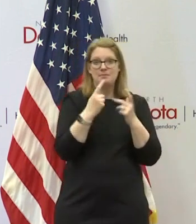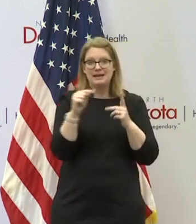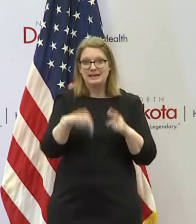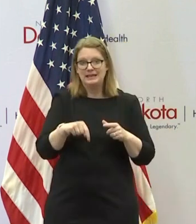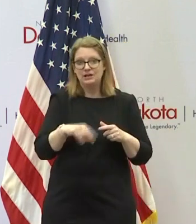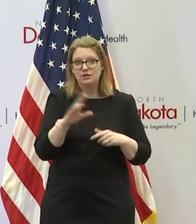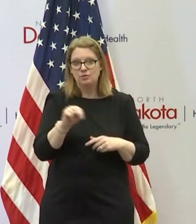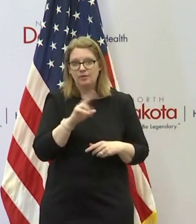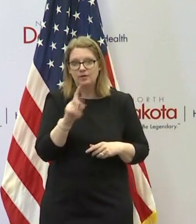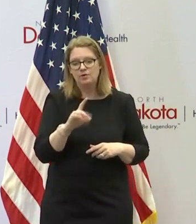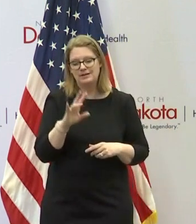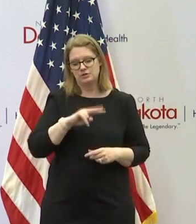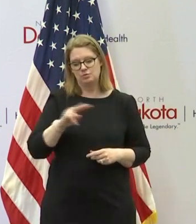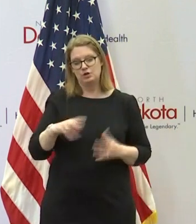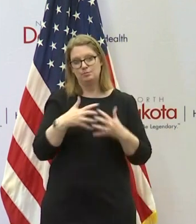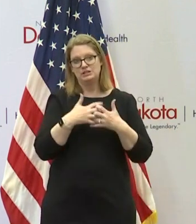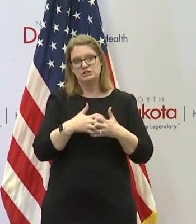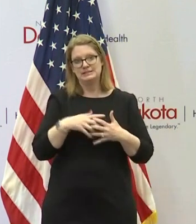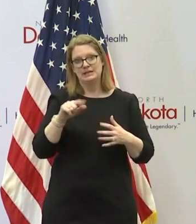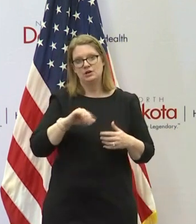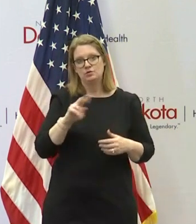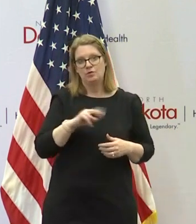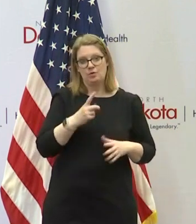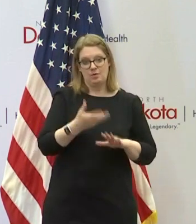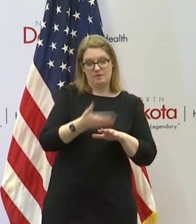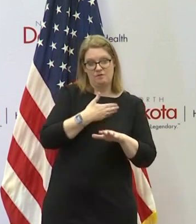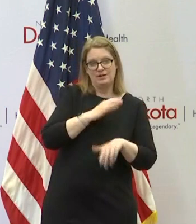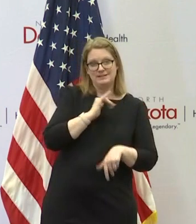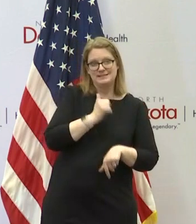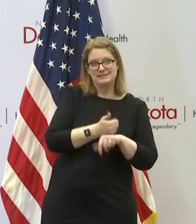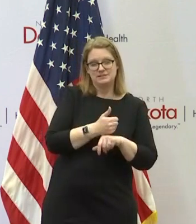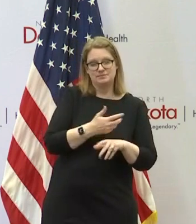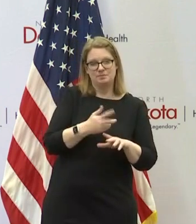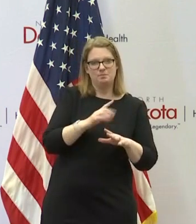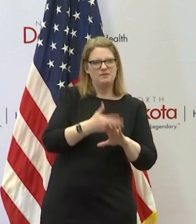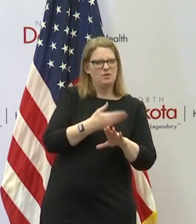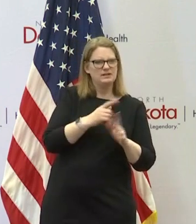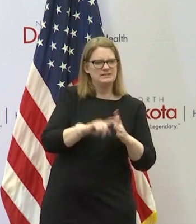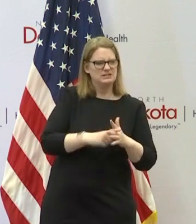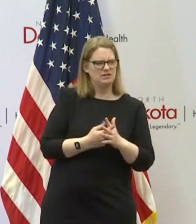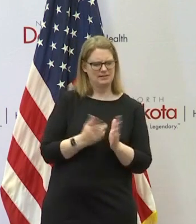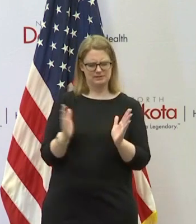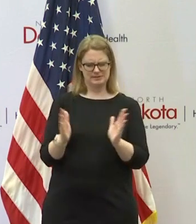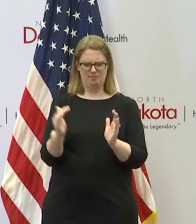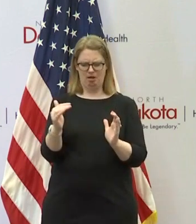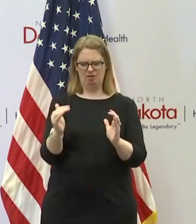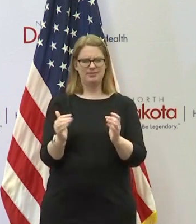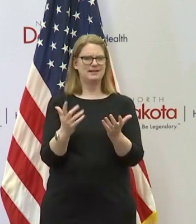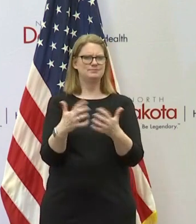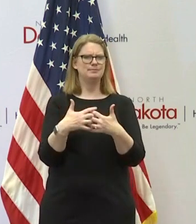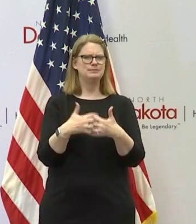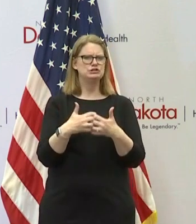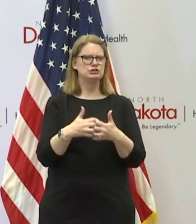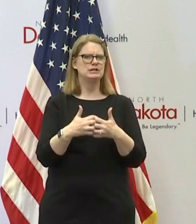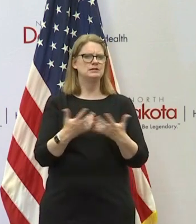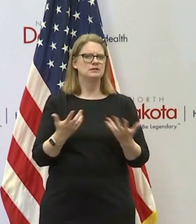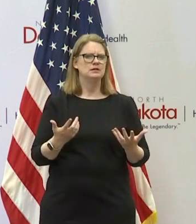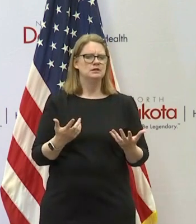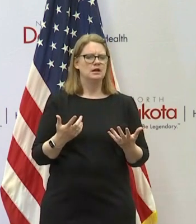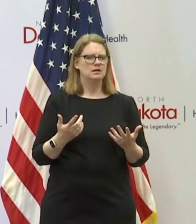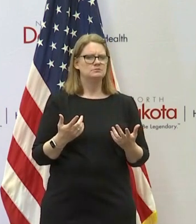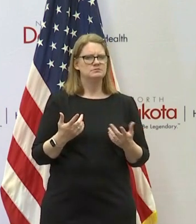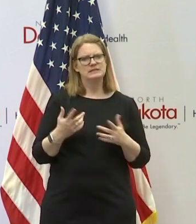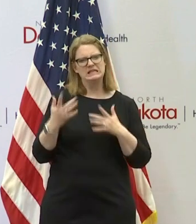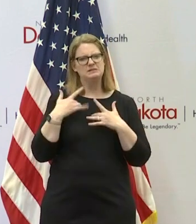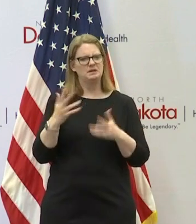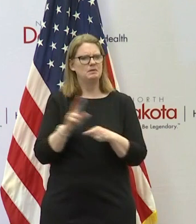Dakota. There was 22 of those machines in North Dakota prior to this, and they're a really small little compact machine that had traditionally been used